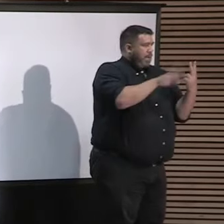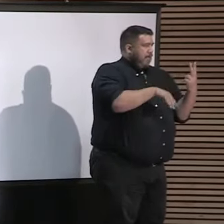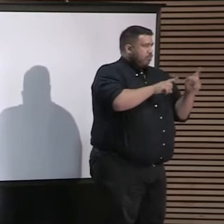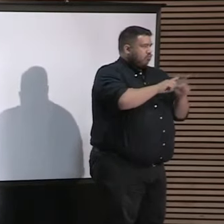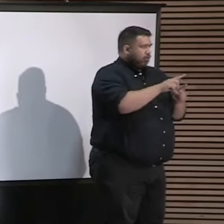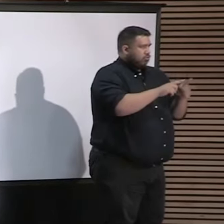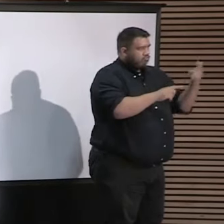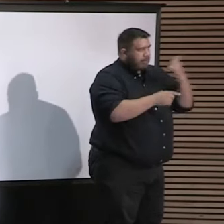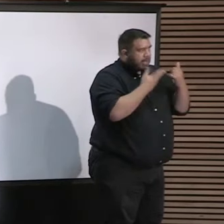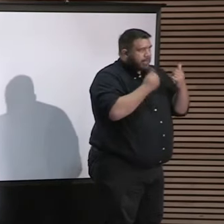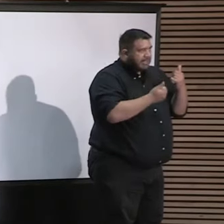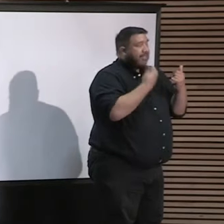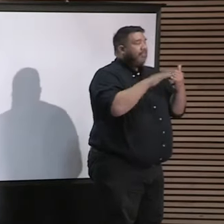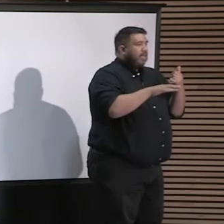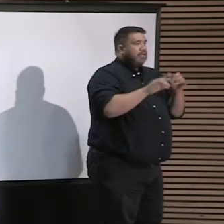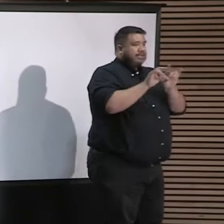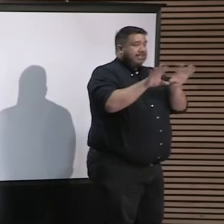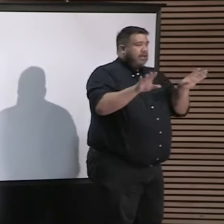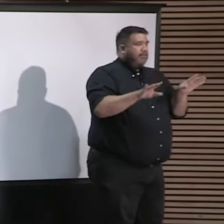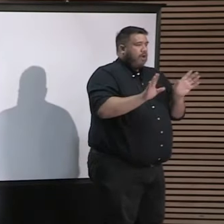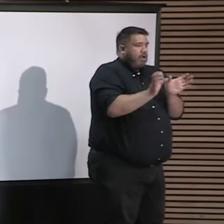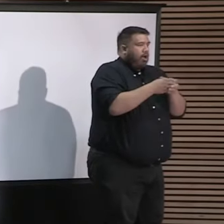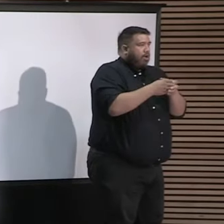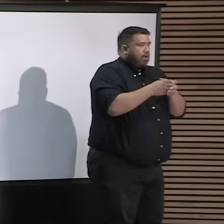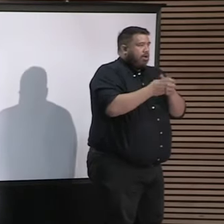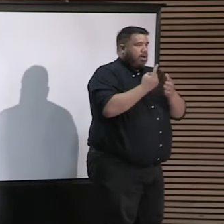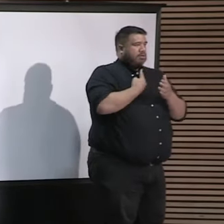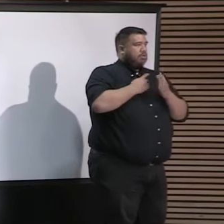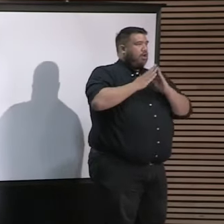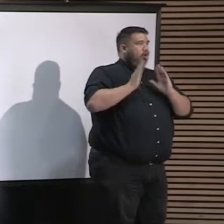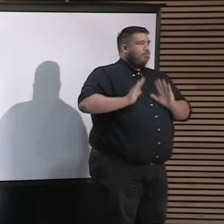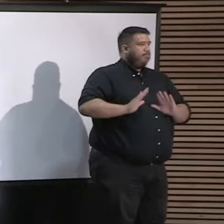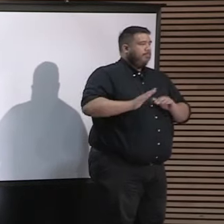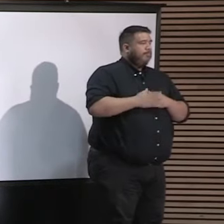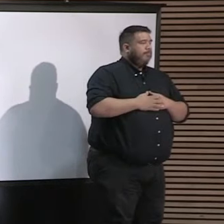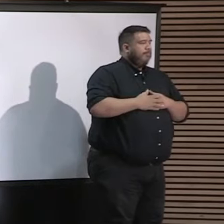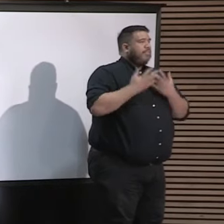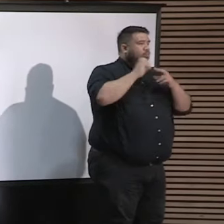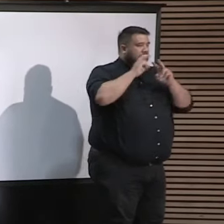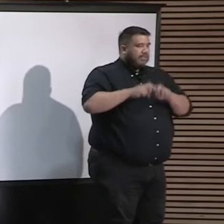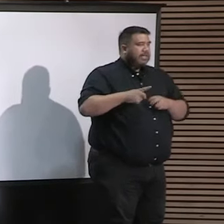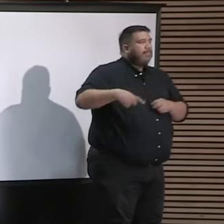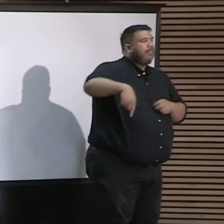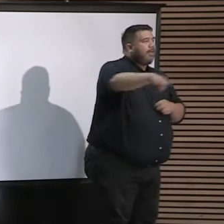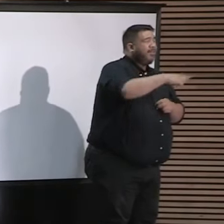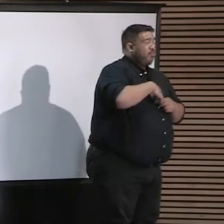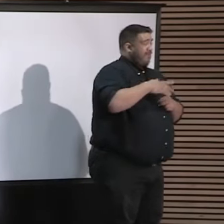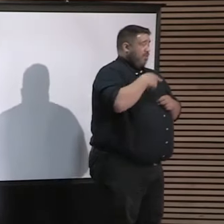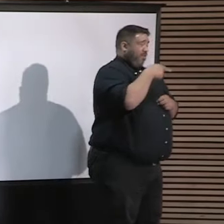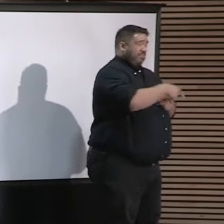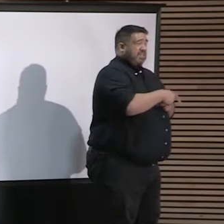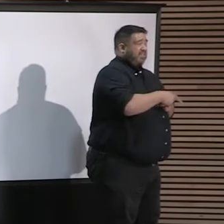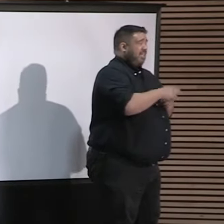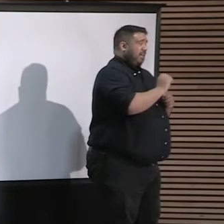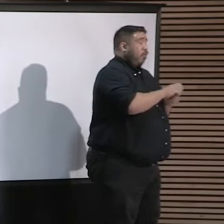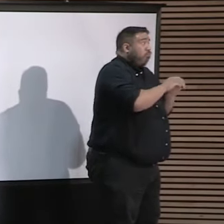callback and are in self-isolation and being tested as well. So this seems very, very well contained,